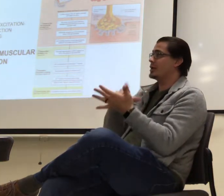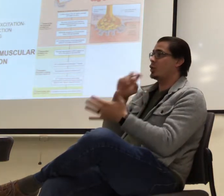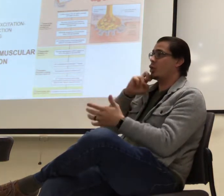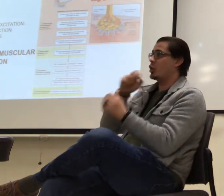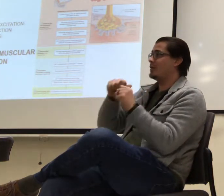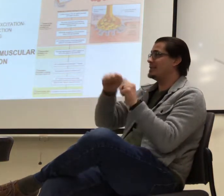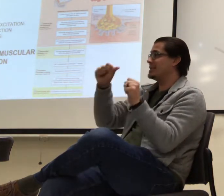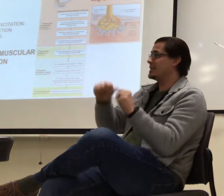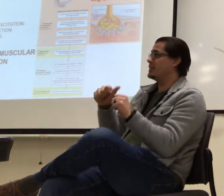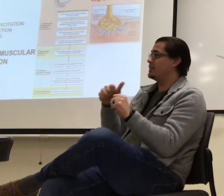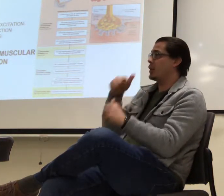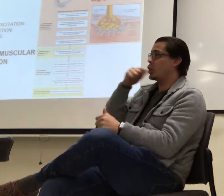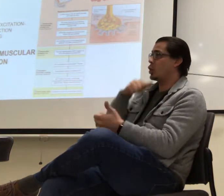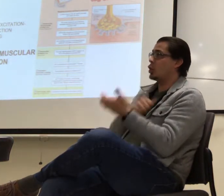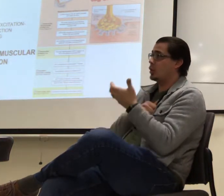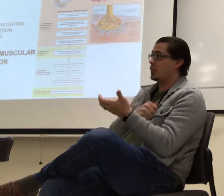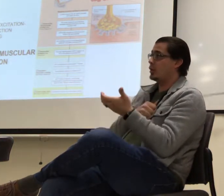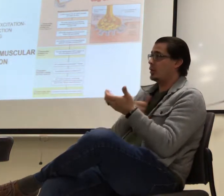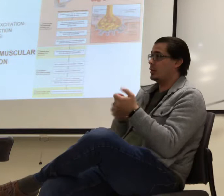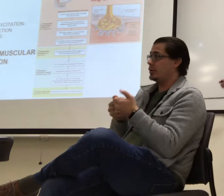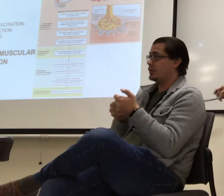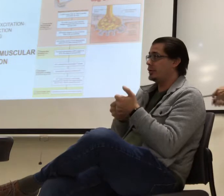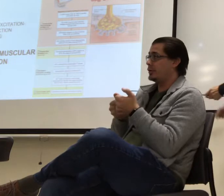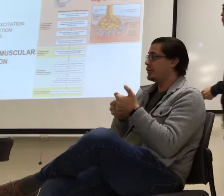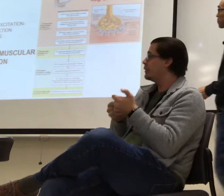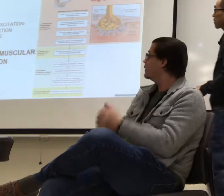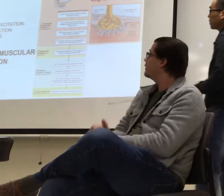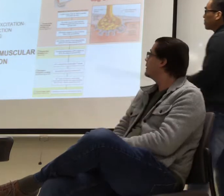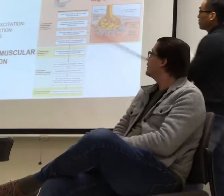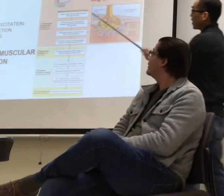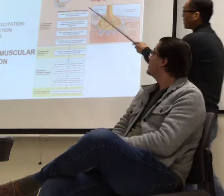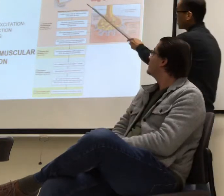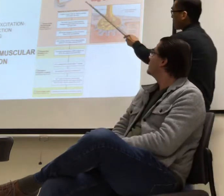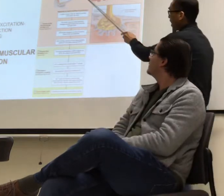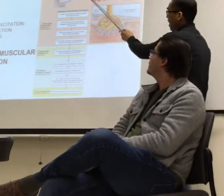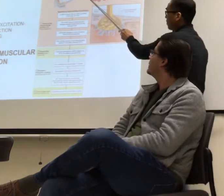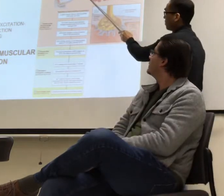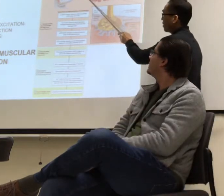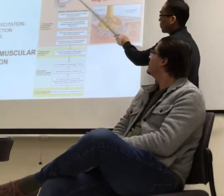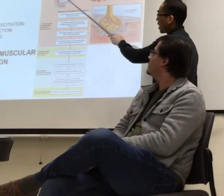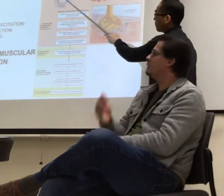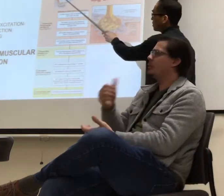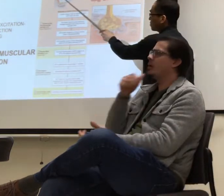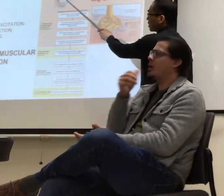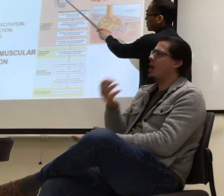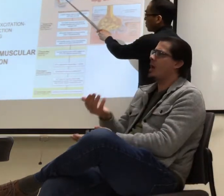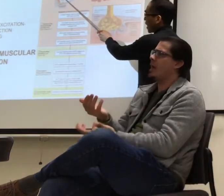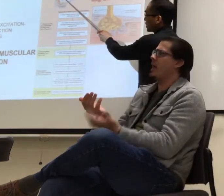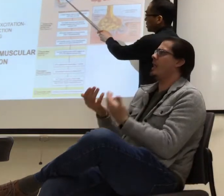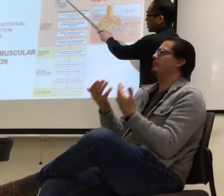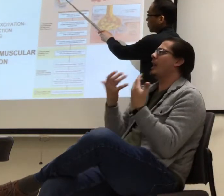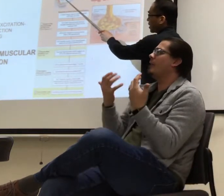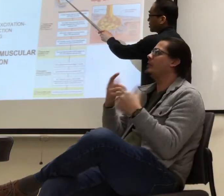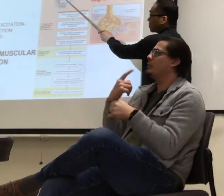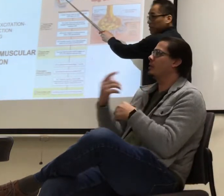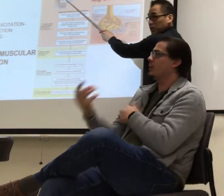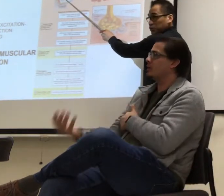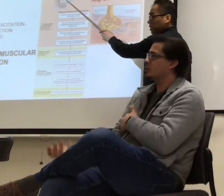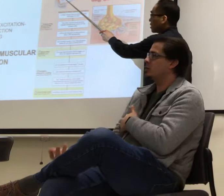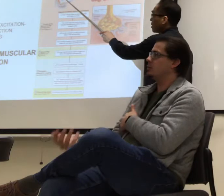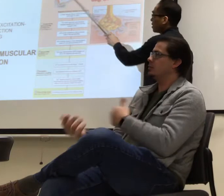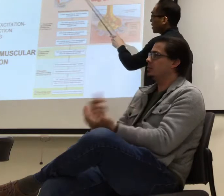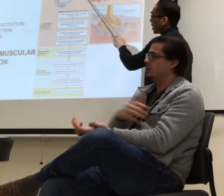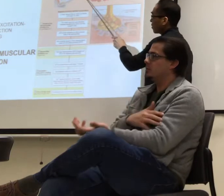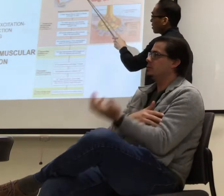here holding a device. And what they're trying to show you is, maybe the device isn't that heavy, but you have this muscle that has to generate some